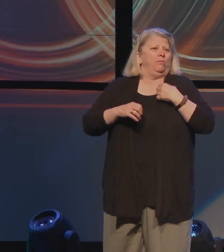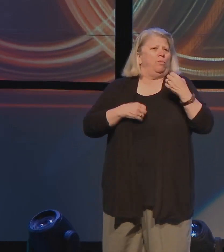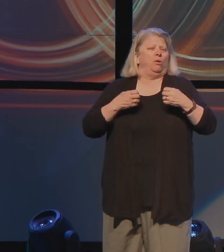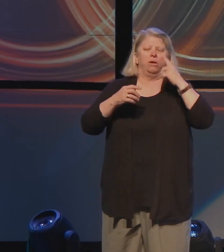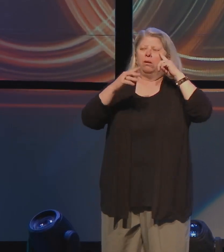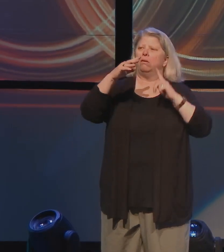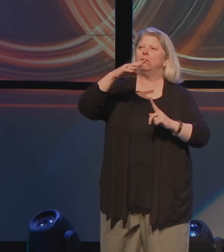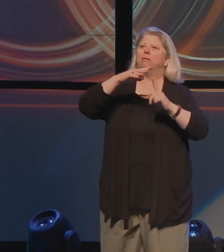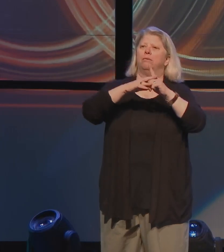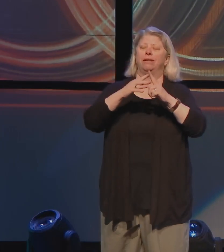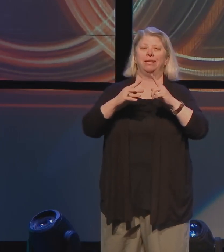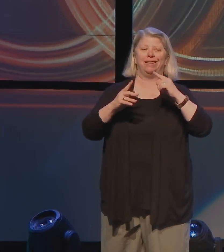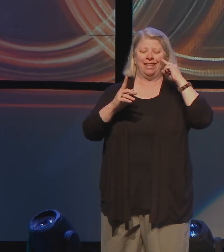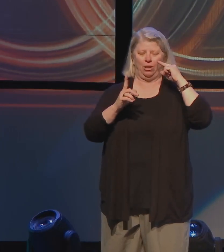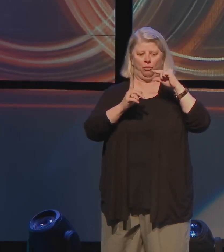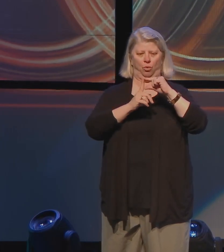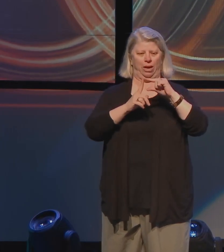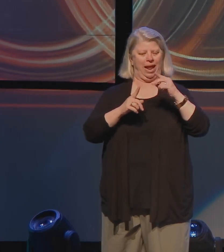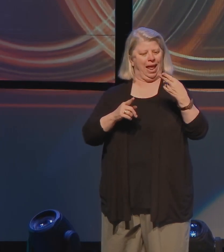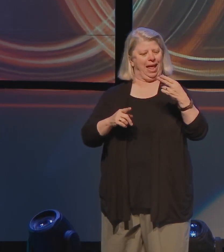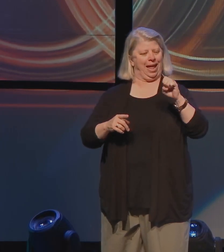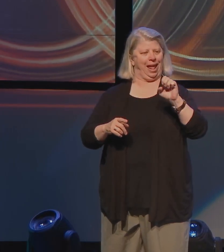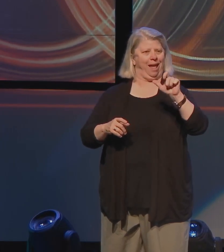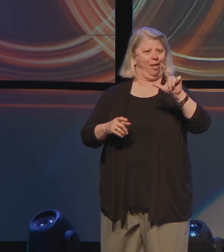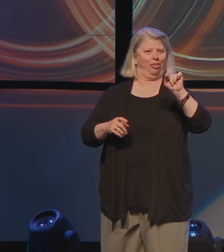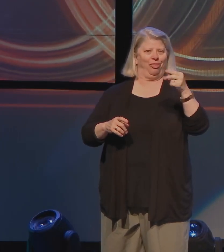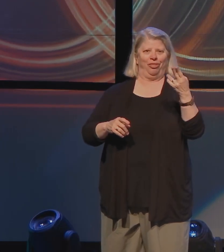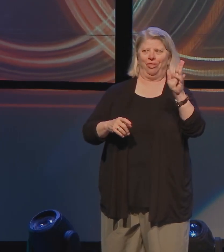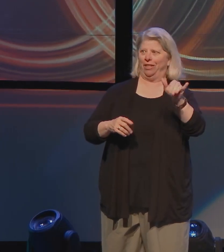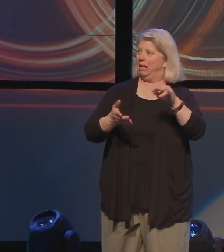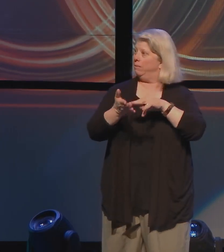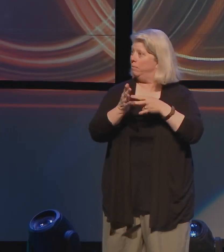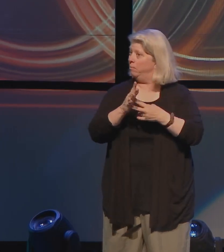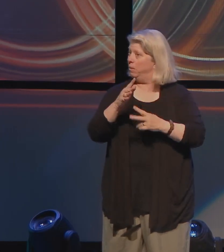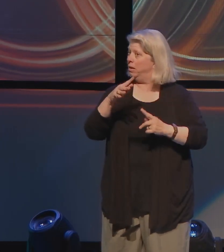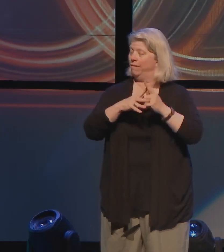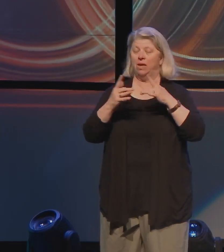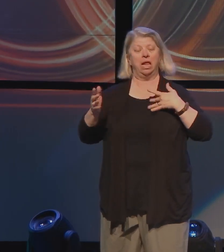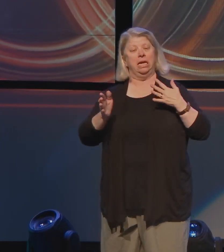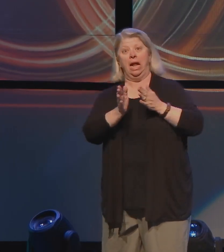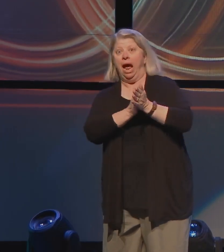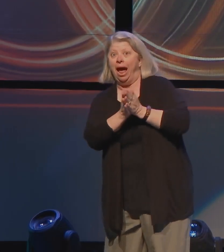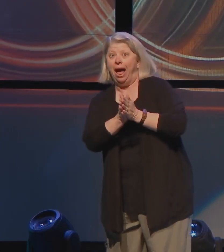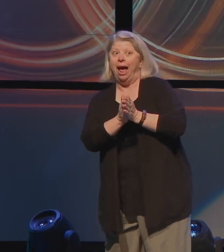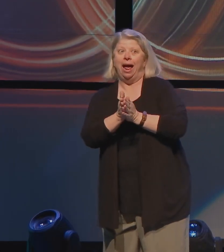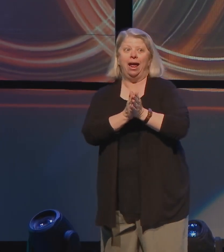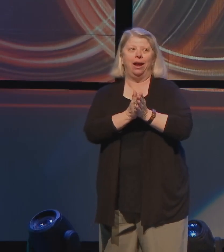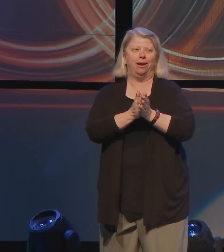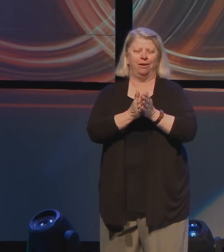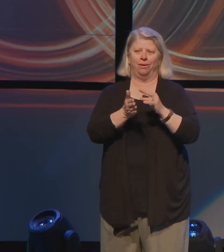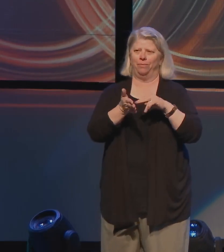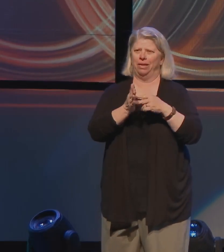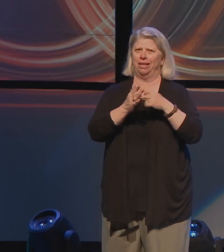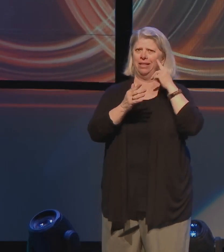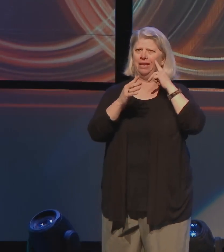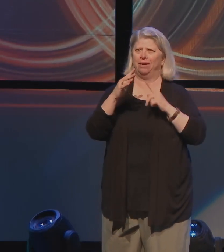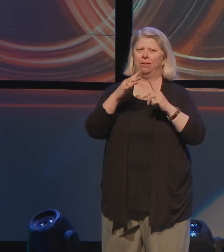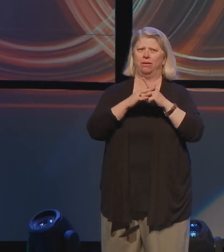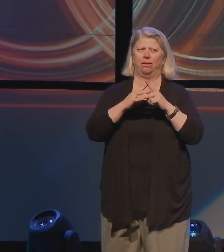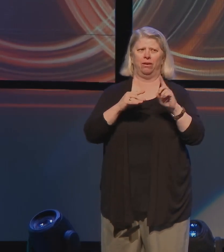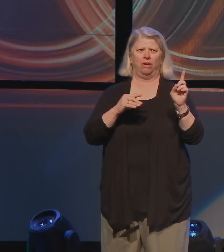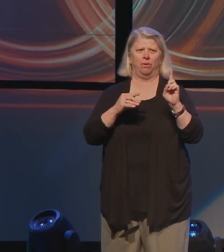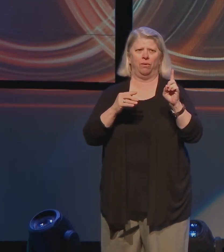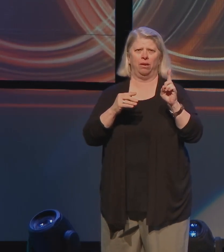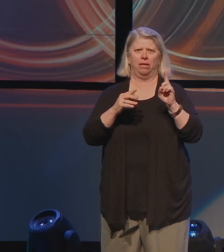mind when you hear the word healthy? Like, do you immediately get energized? Do you immediately think, where's